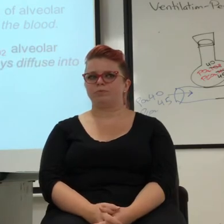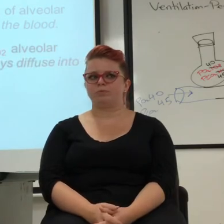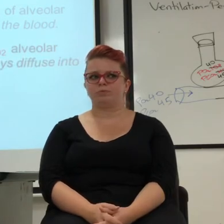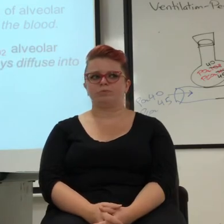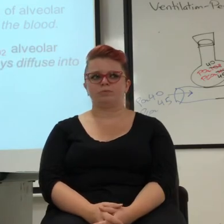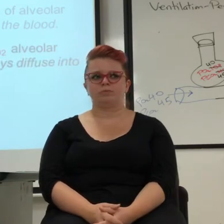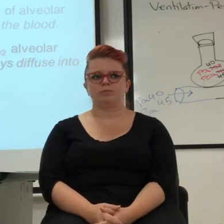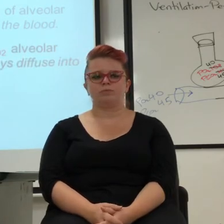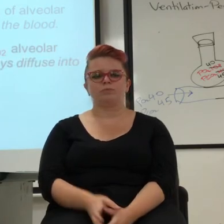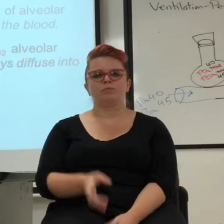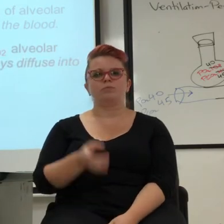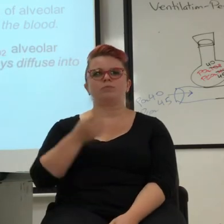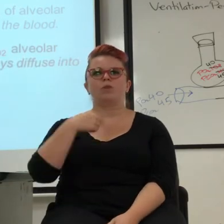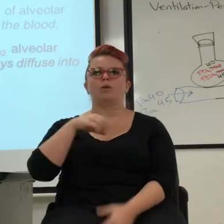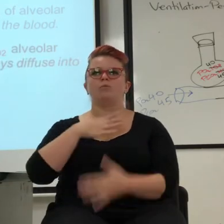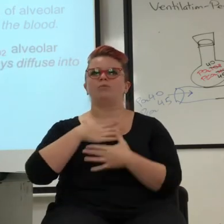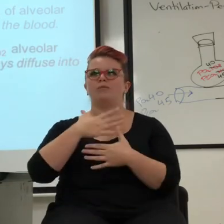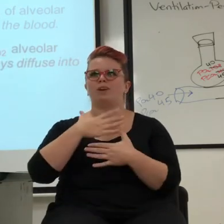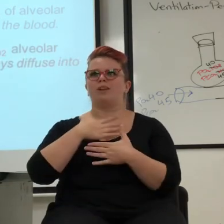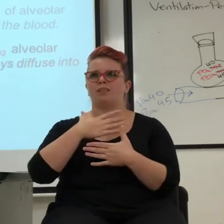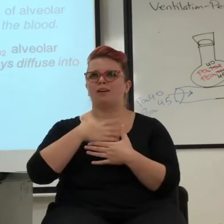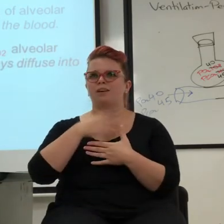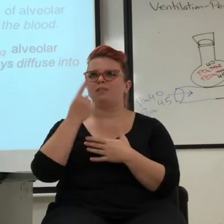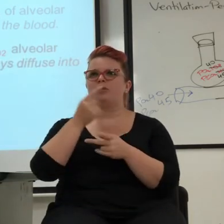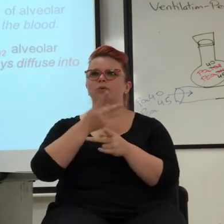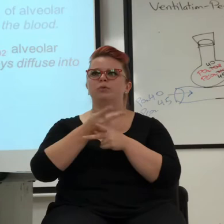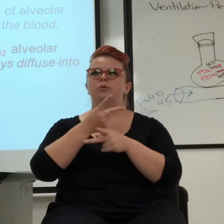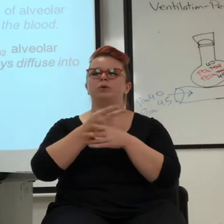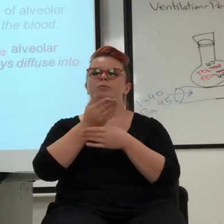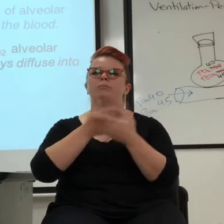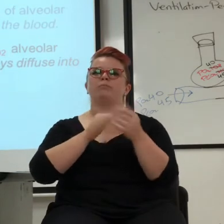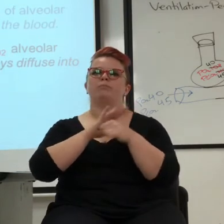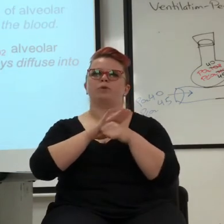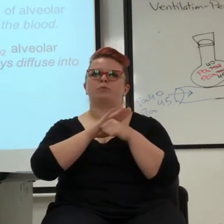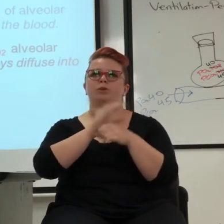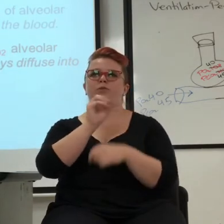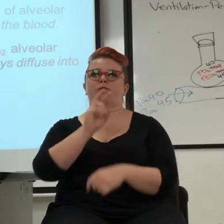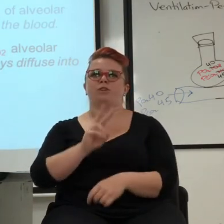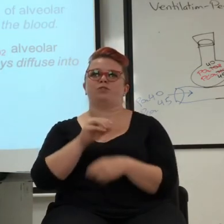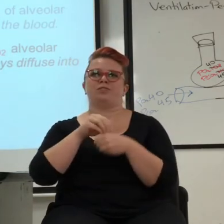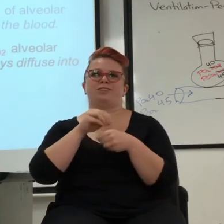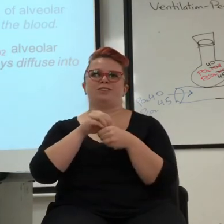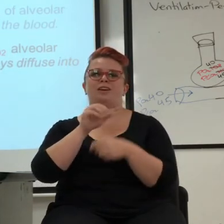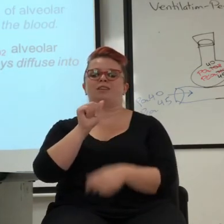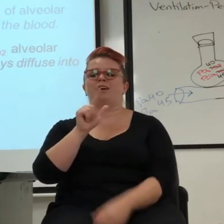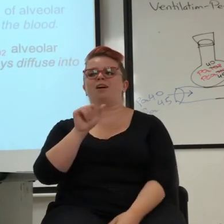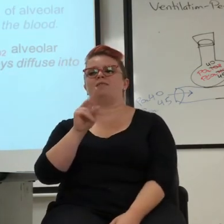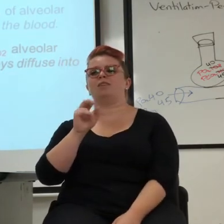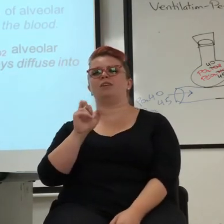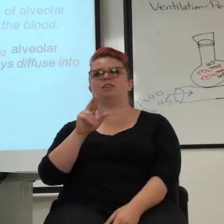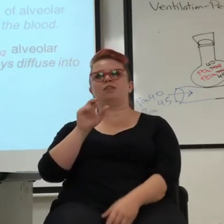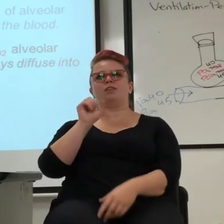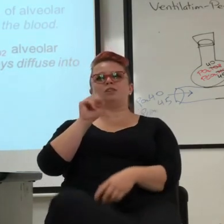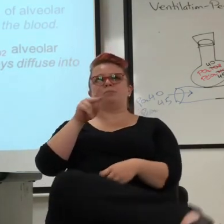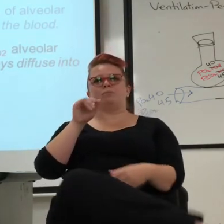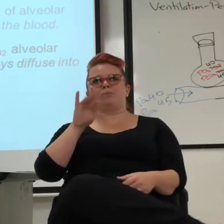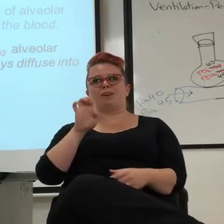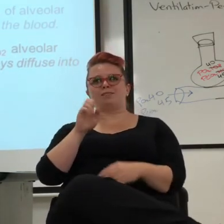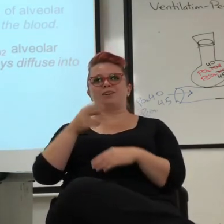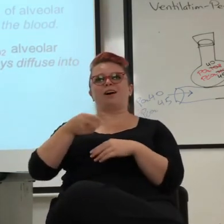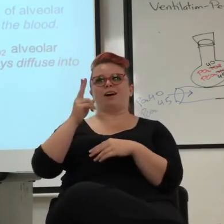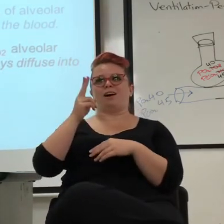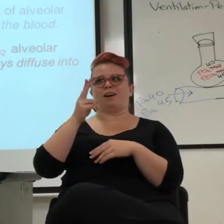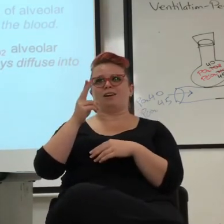We ventilate to keep partial pressure of oxygen in the alveolar spaces high, so oxygen diffuses in the